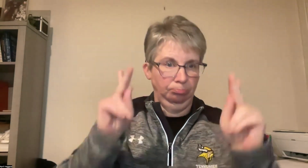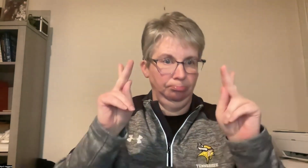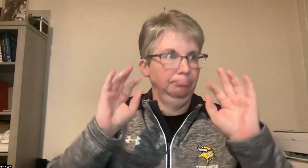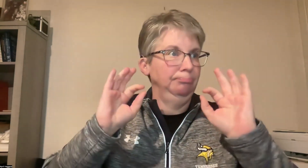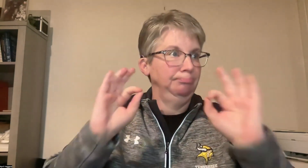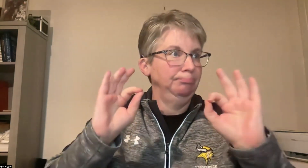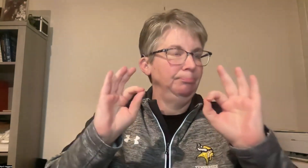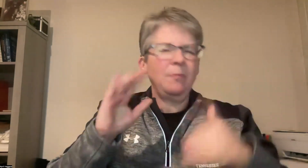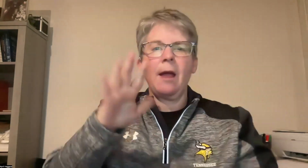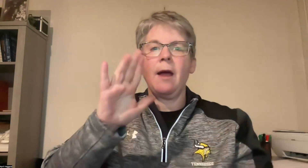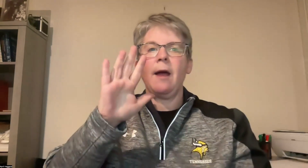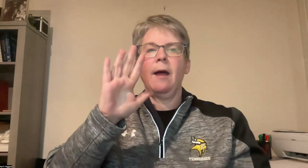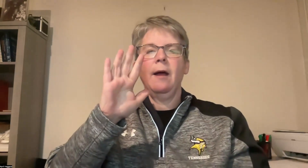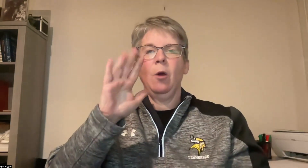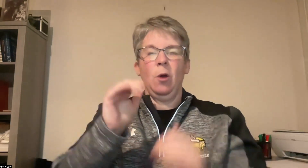No hands? Okay.